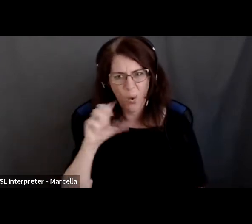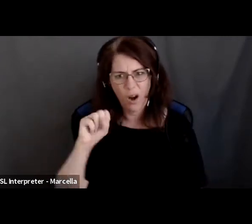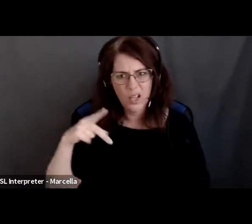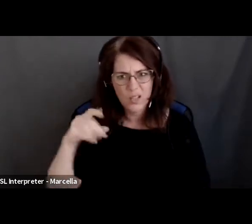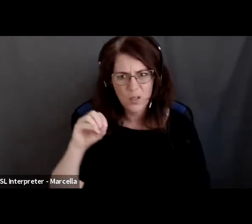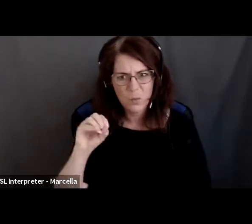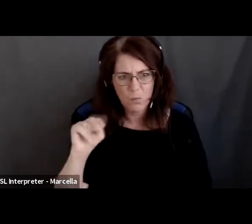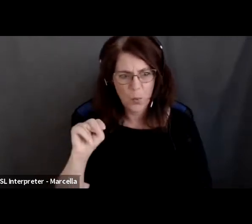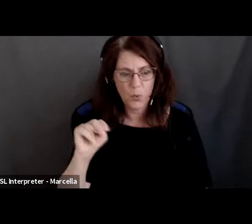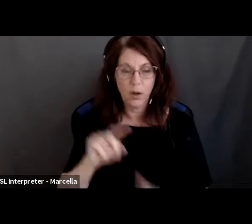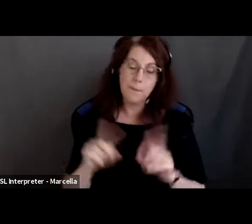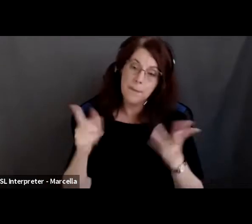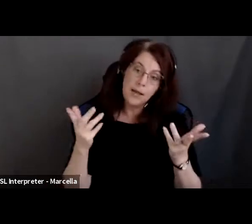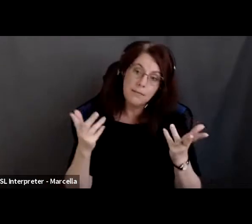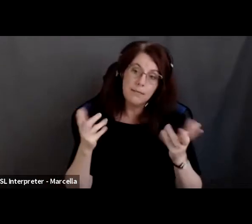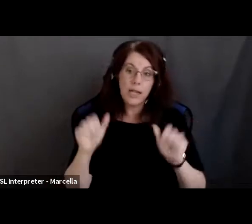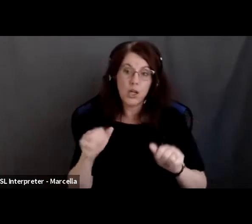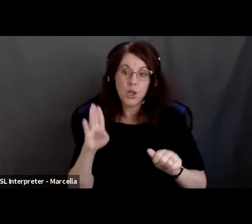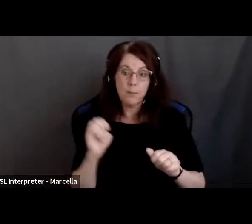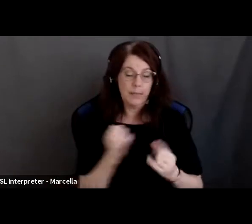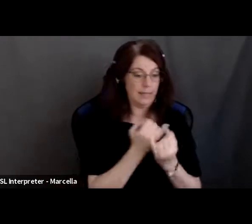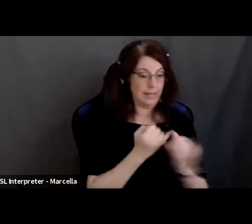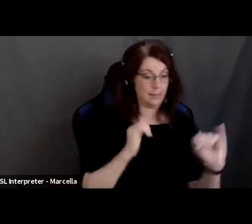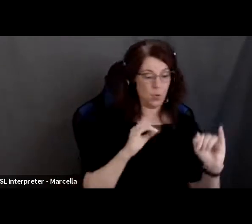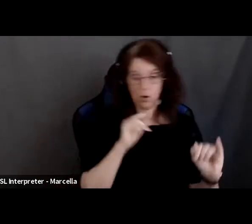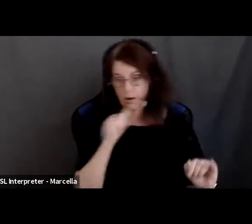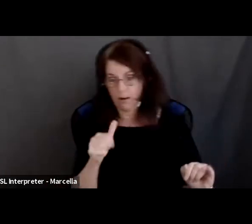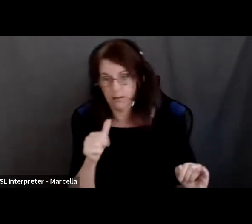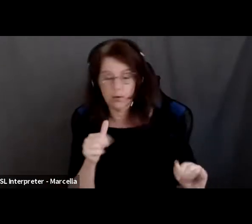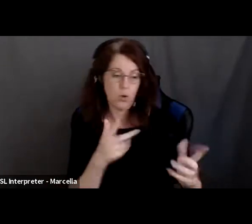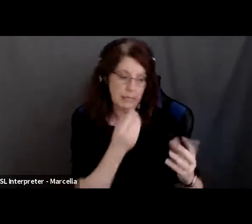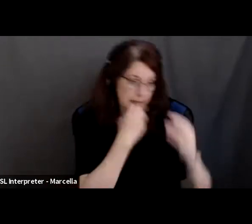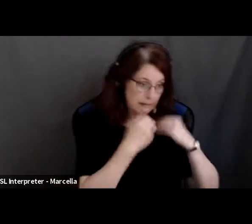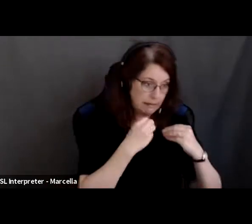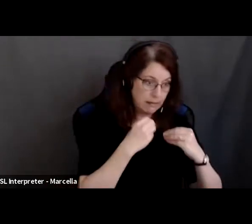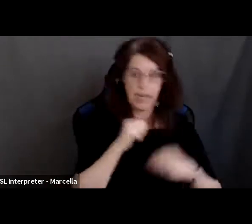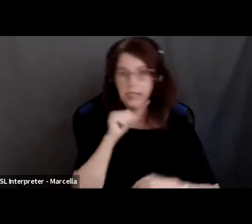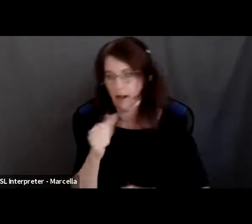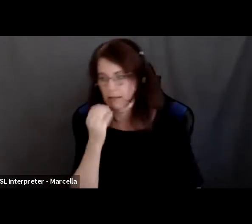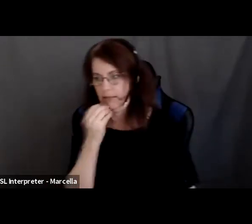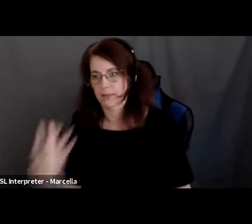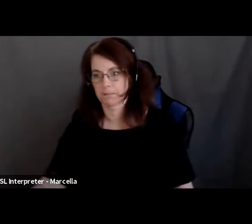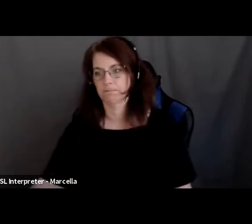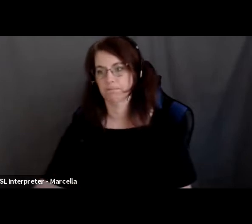spoon, but it could mean the difference between a person eating and not getting any kind of nourishment.